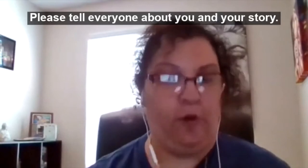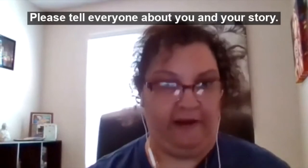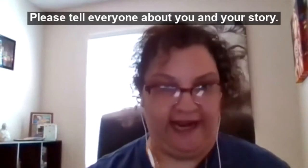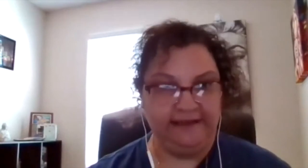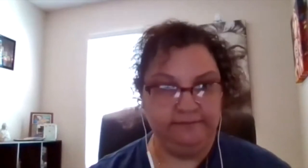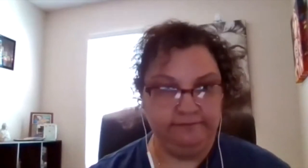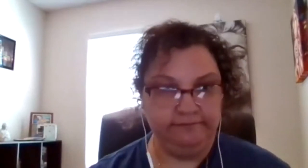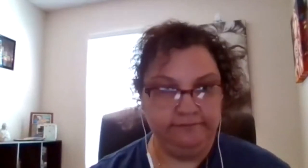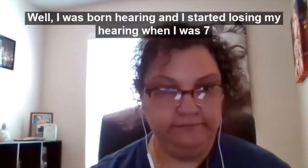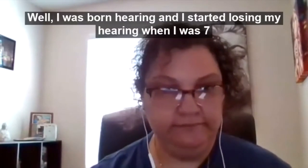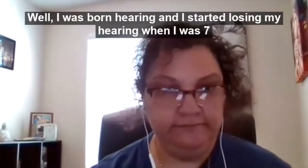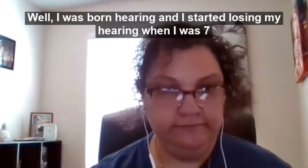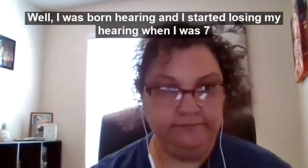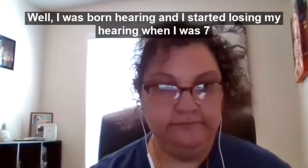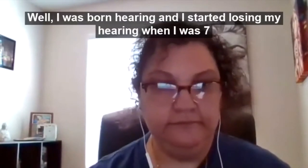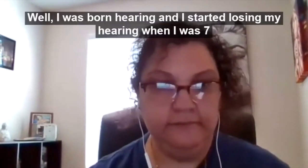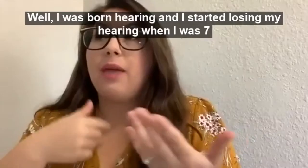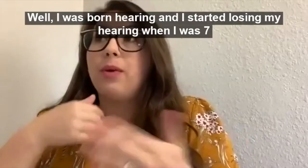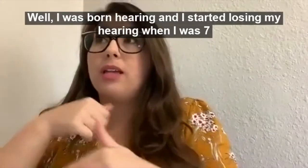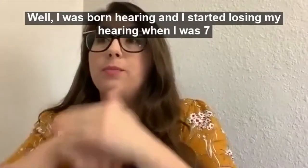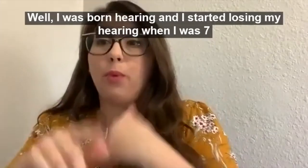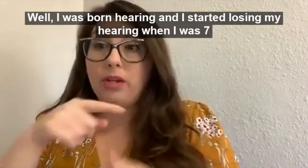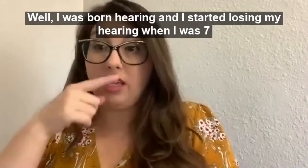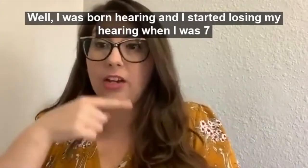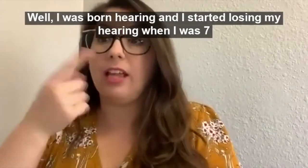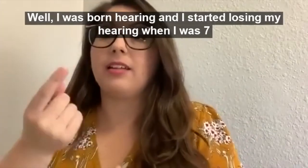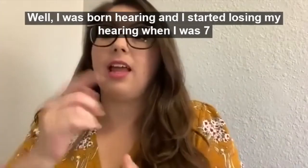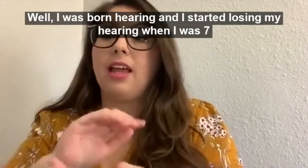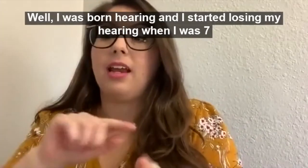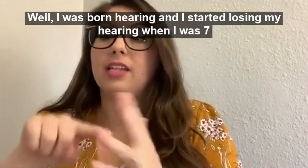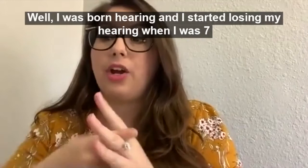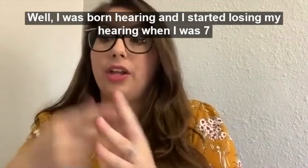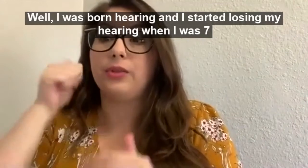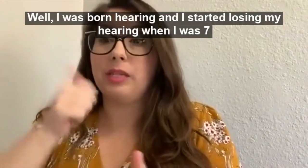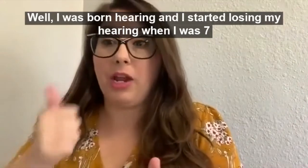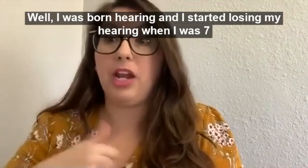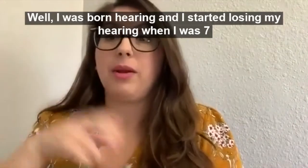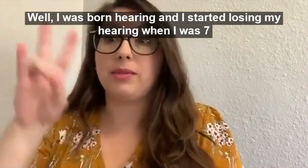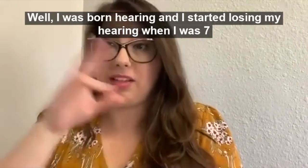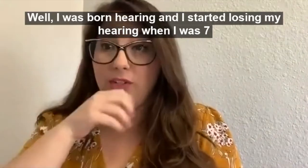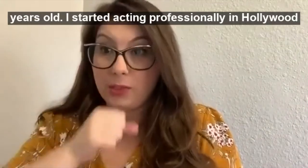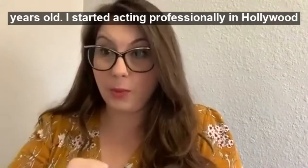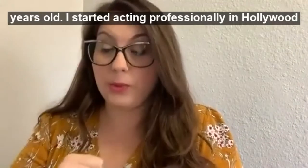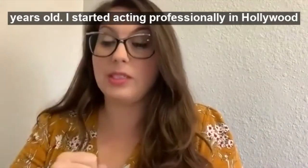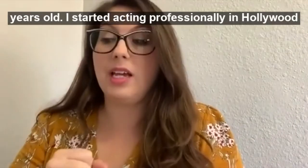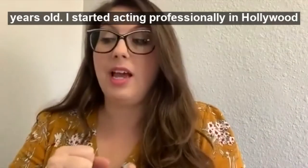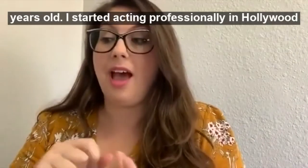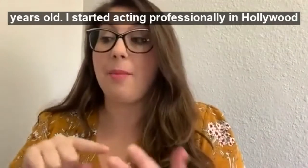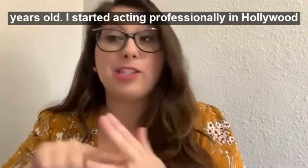story. Well, I was born hearing, and I started losing my hearing when I was 7 years old. I